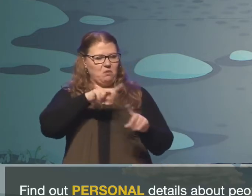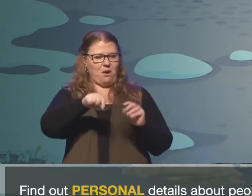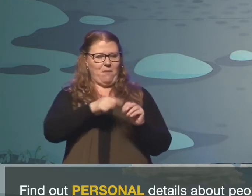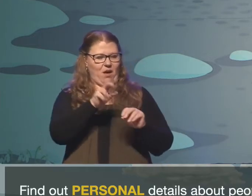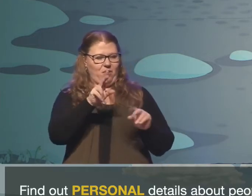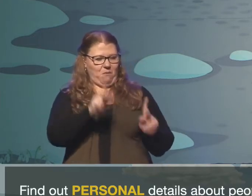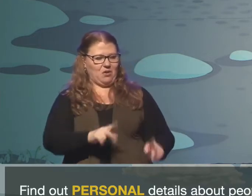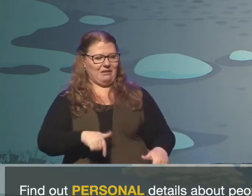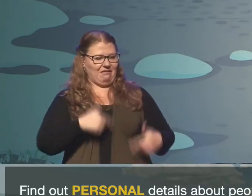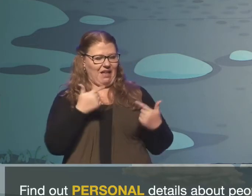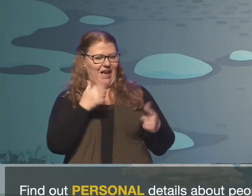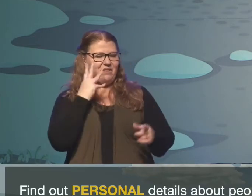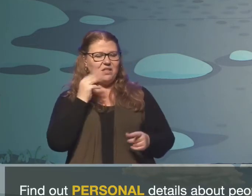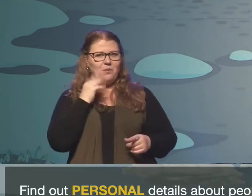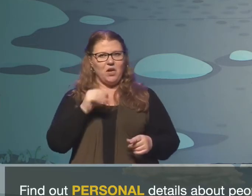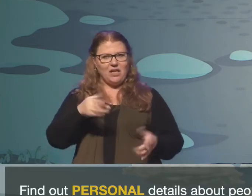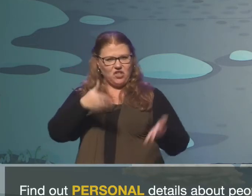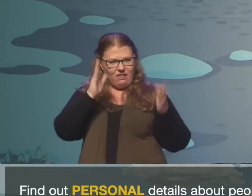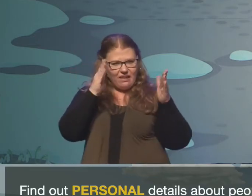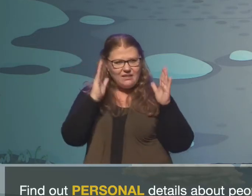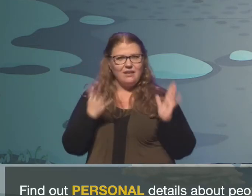their experiences, and just listen,